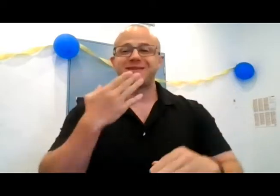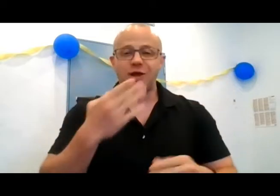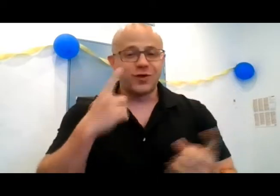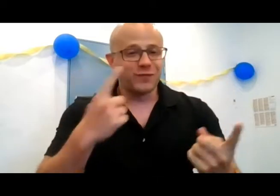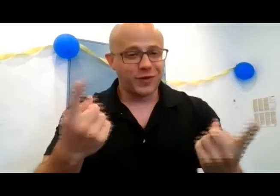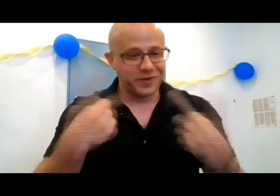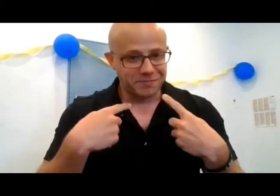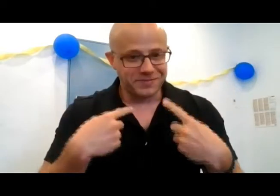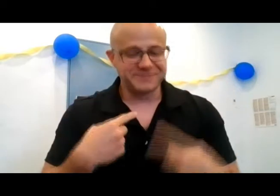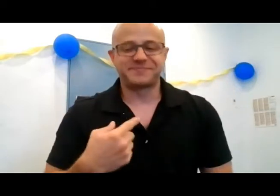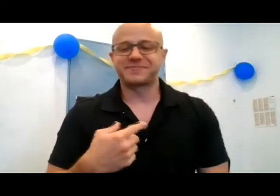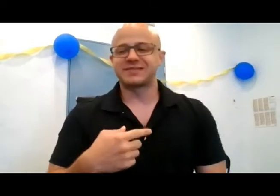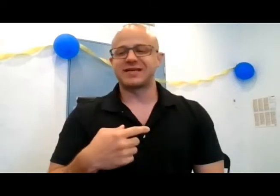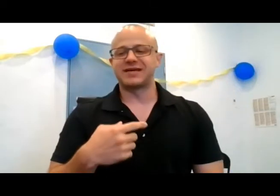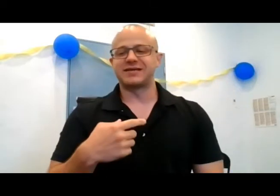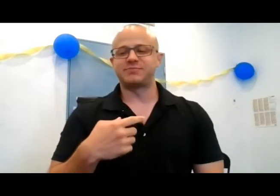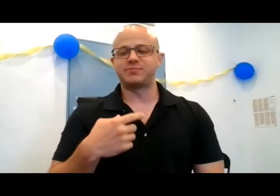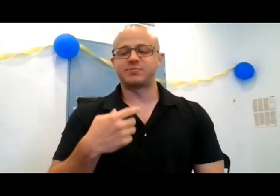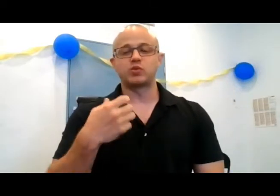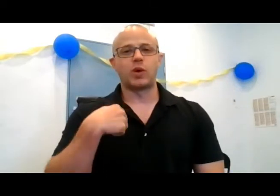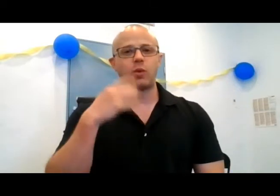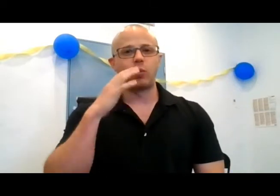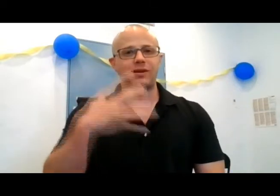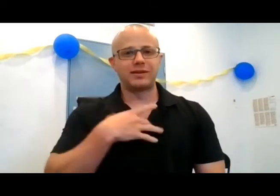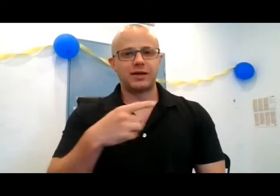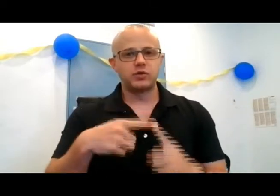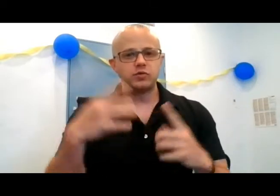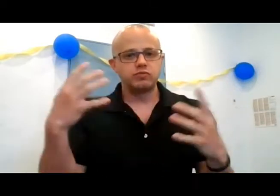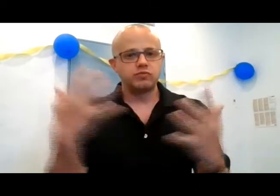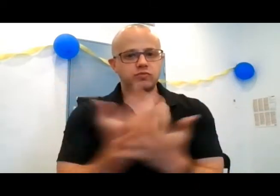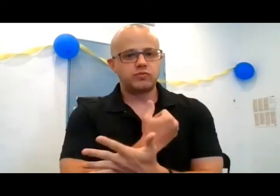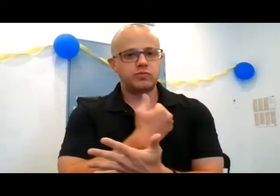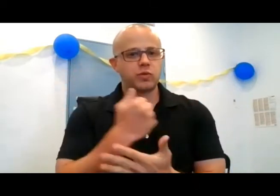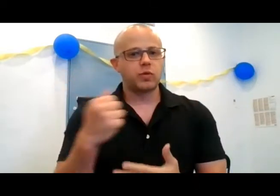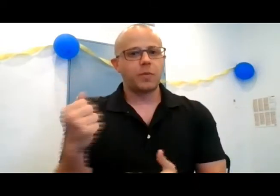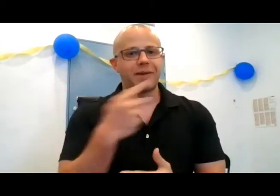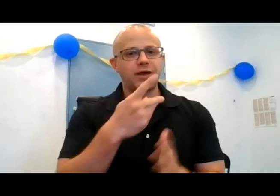YouTube, so you can view it later, but thank you so much for being here.